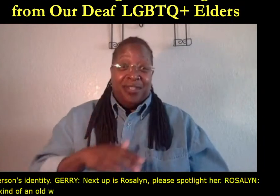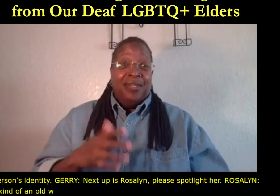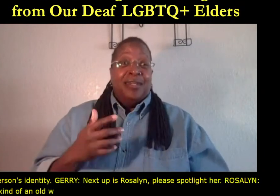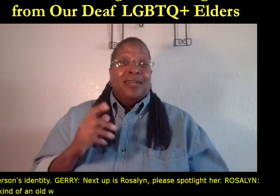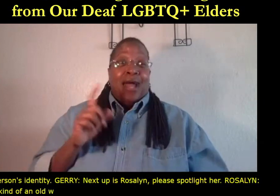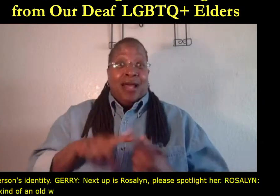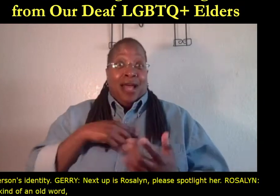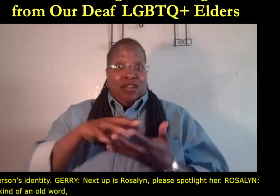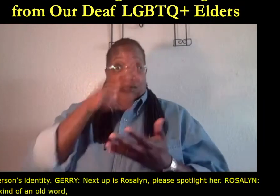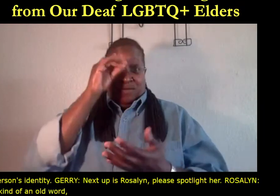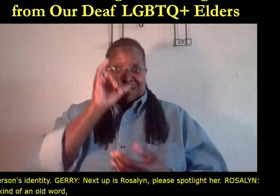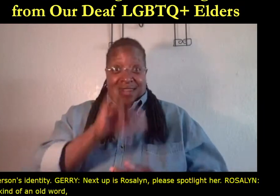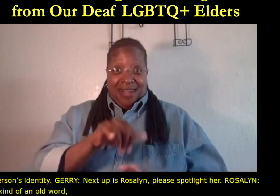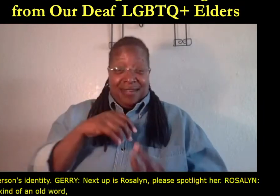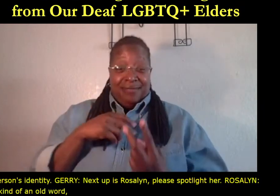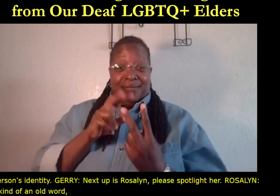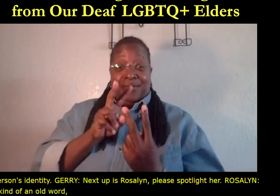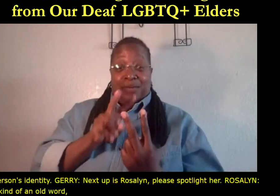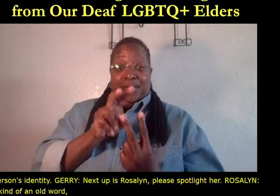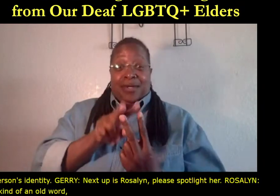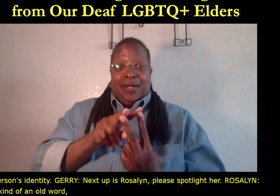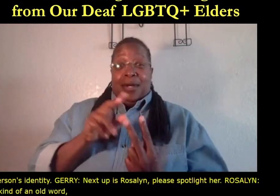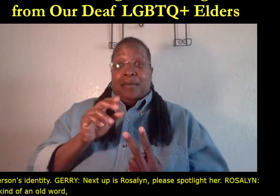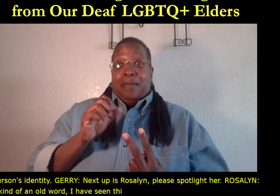same with dyke it was like the fist on the chest